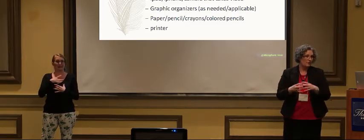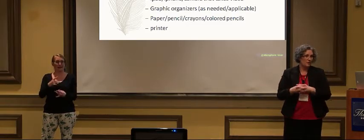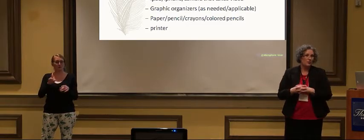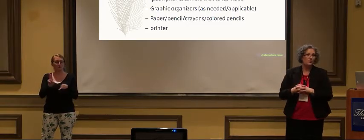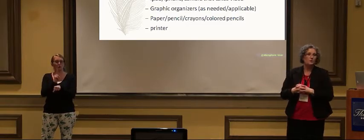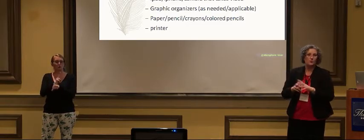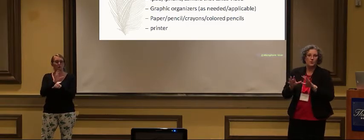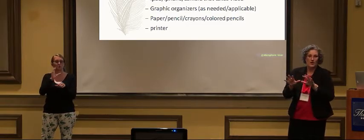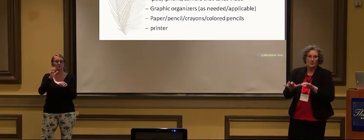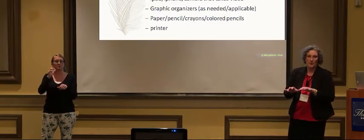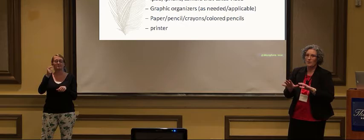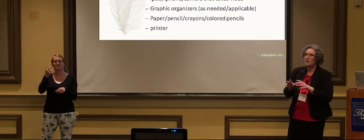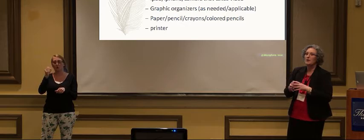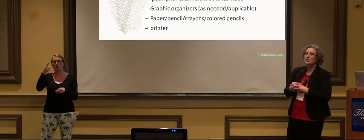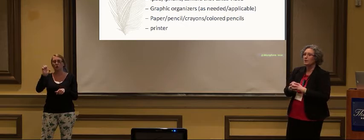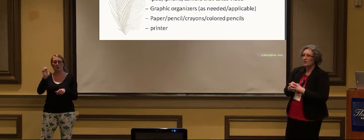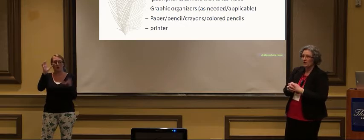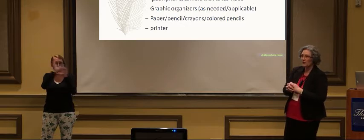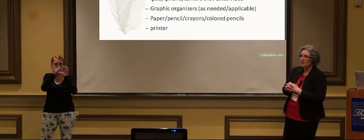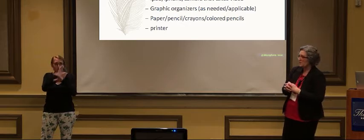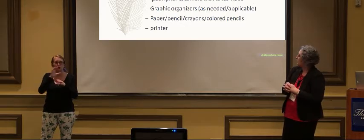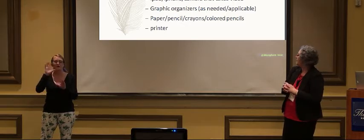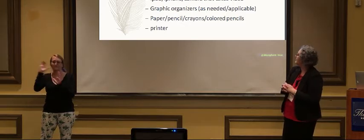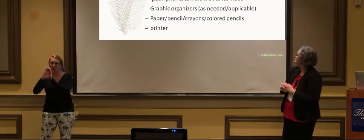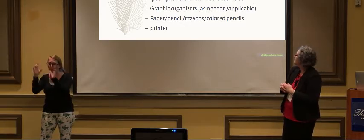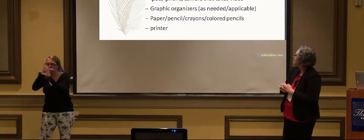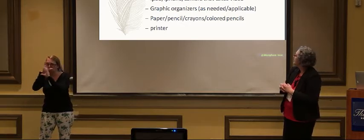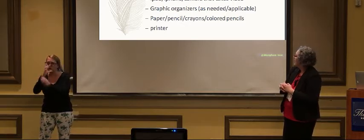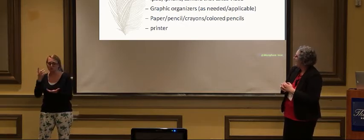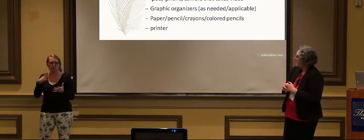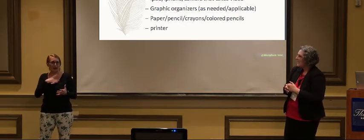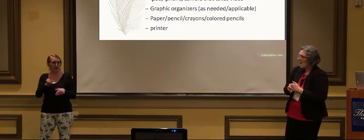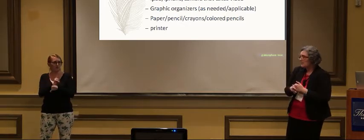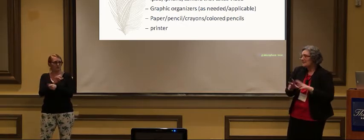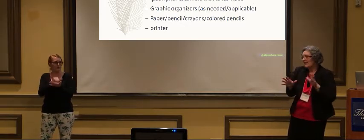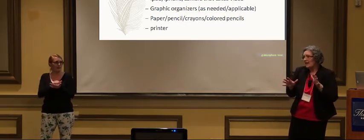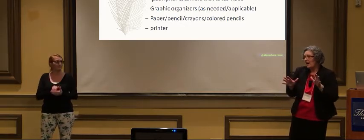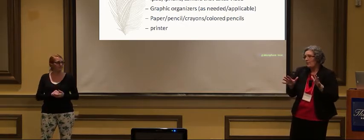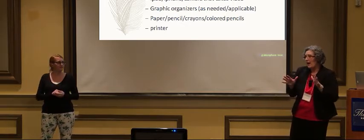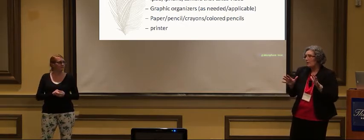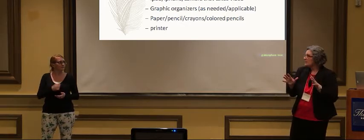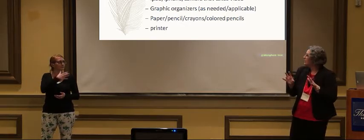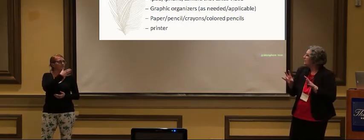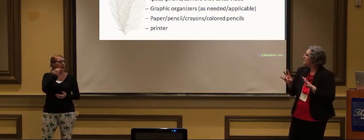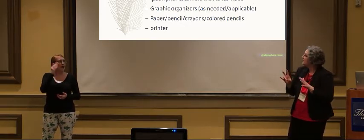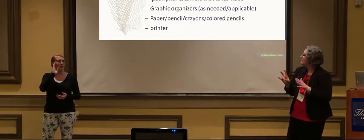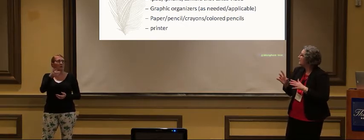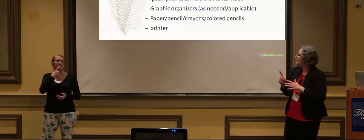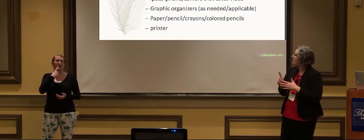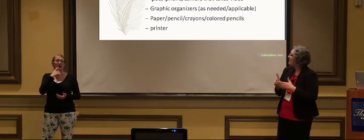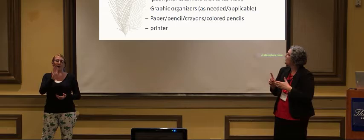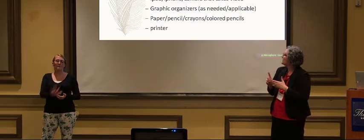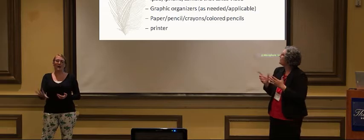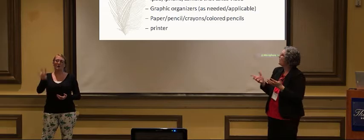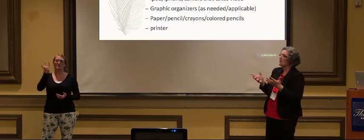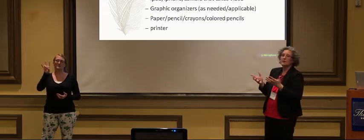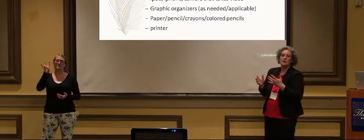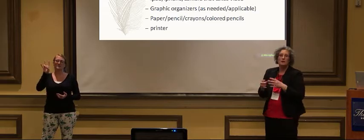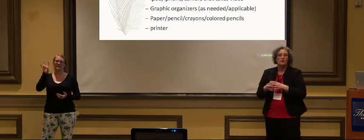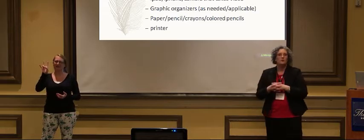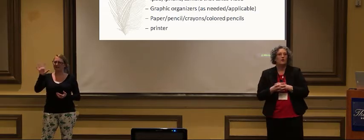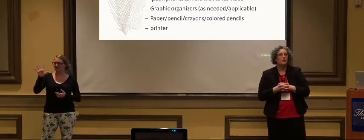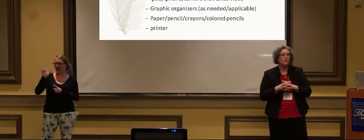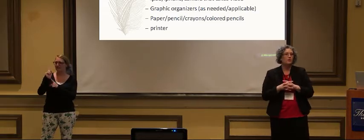search, photo search, when we're typing up some of our expositories. And I would say about 75 minutes a